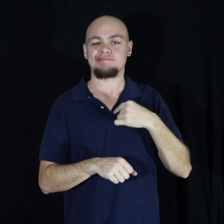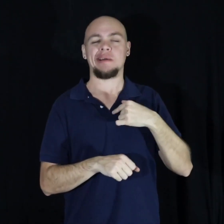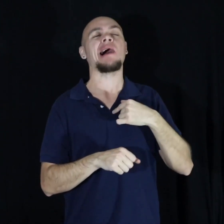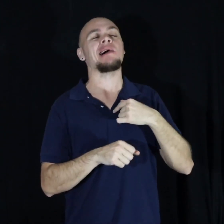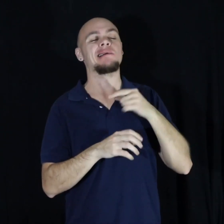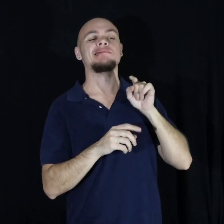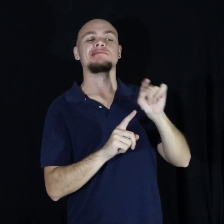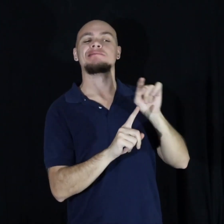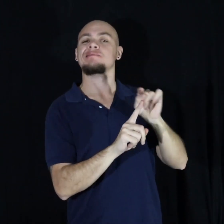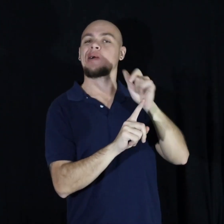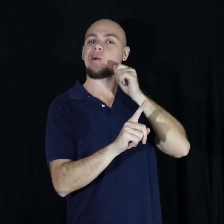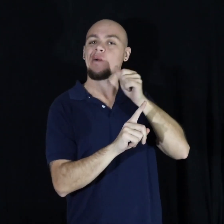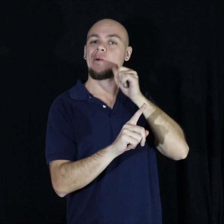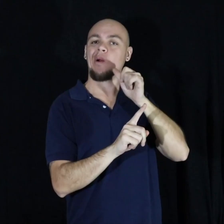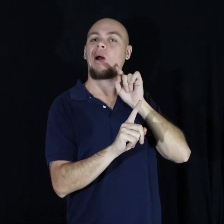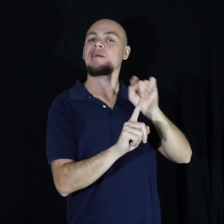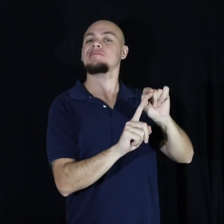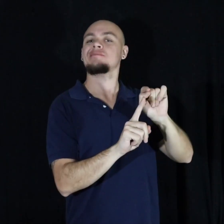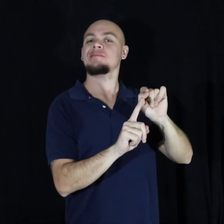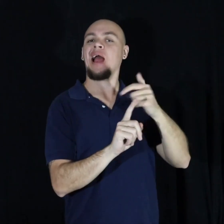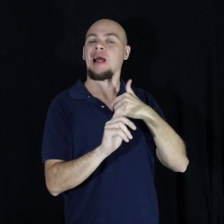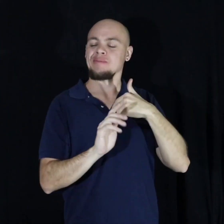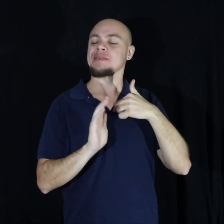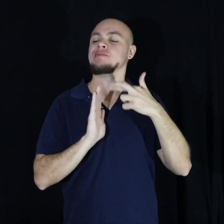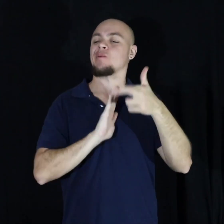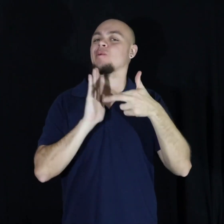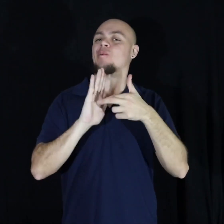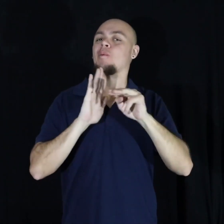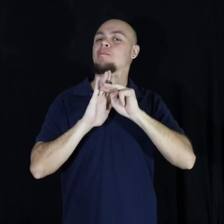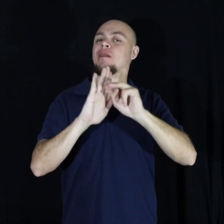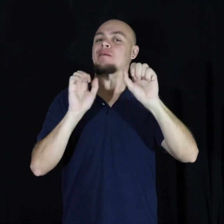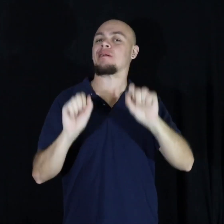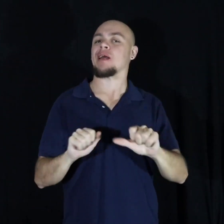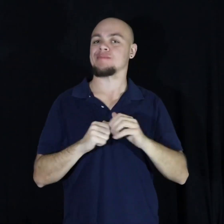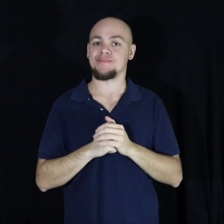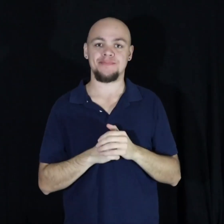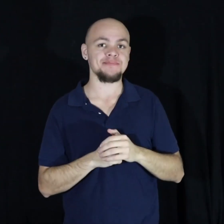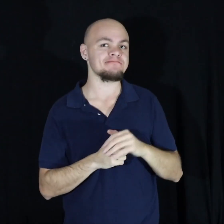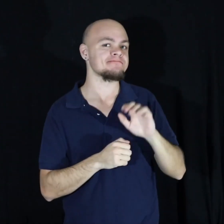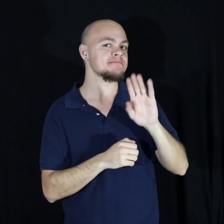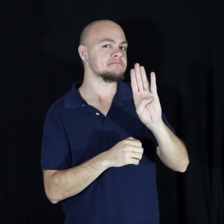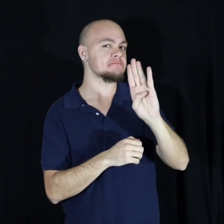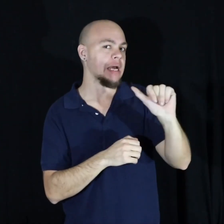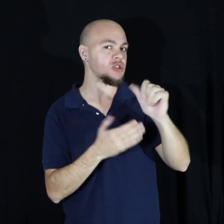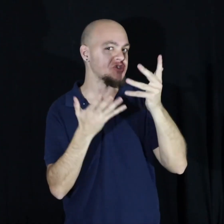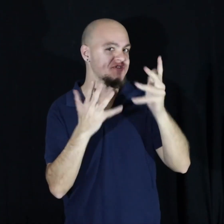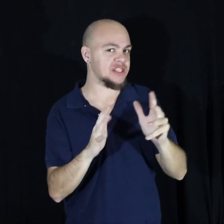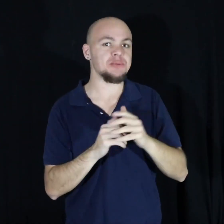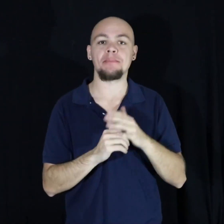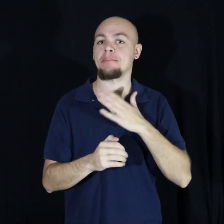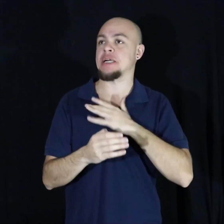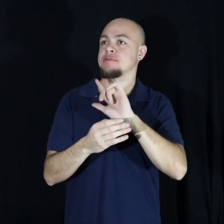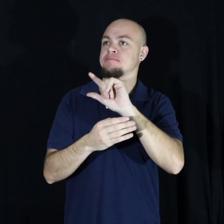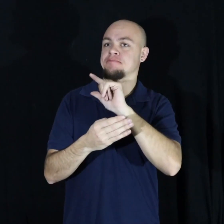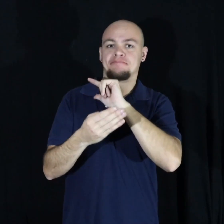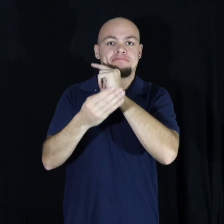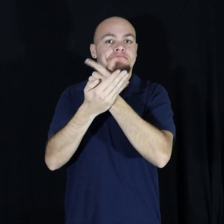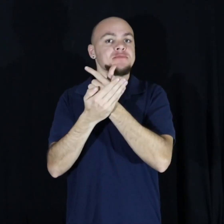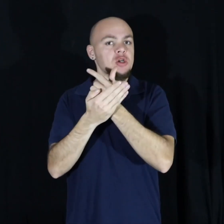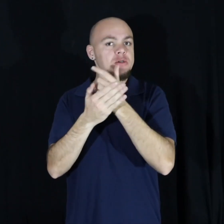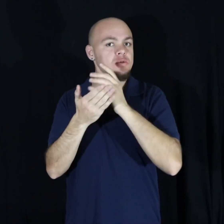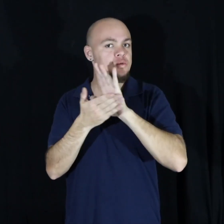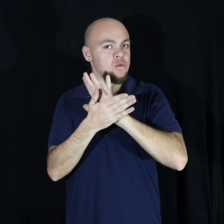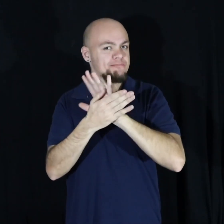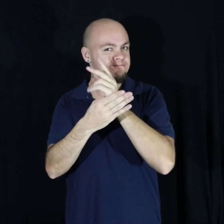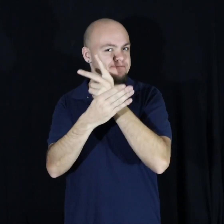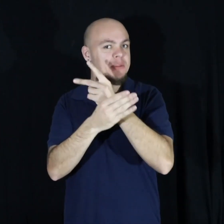how I can be a role model to so many more like them. After I finished undergrad, one of my graduate student friends invited me to come to Indonesia with